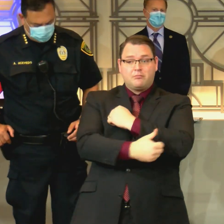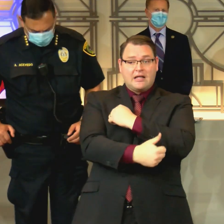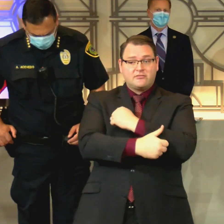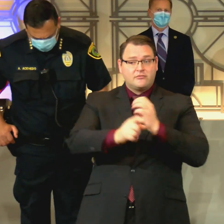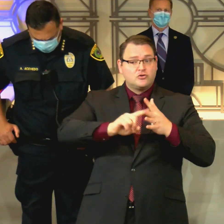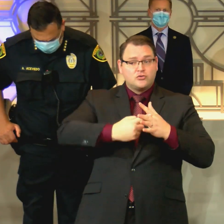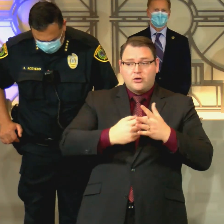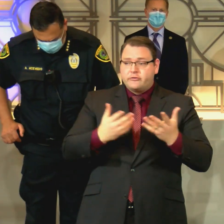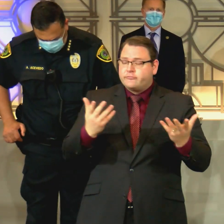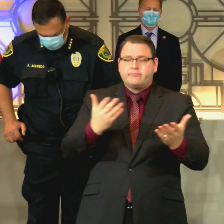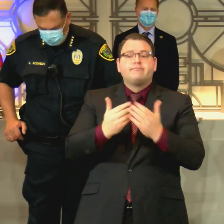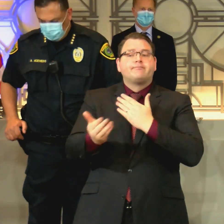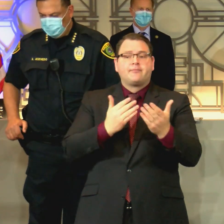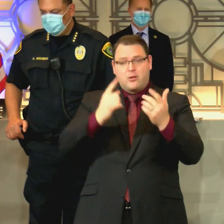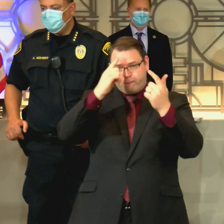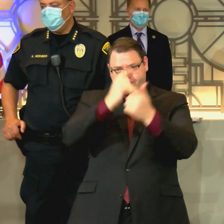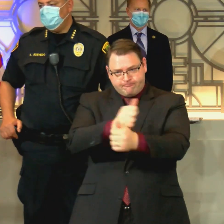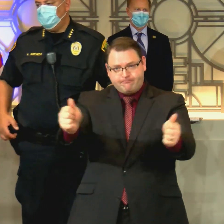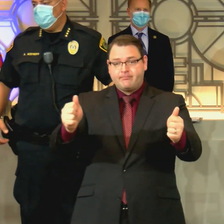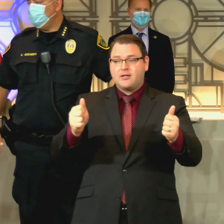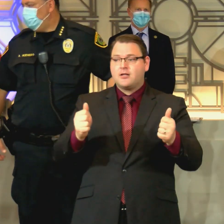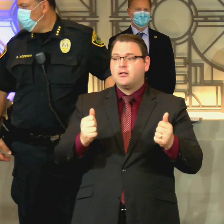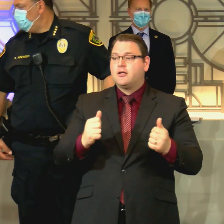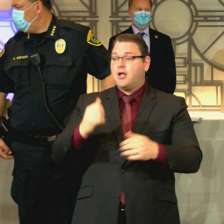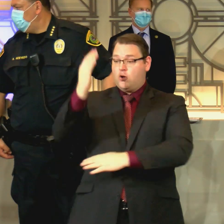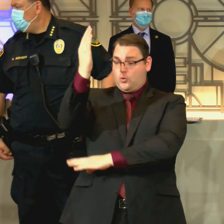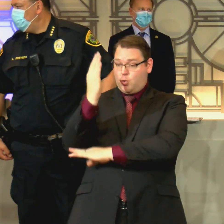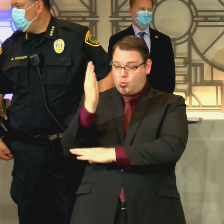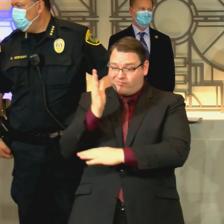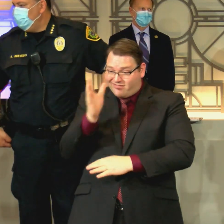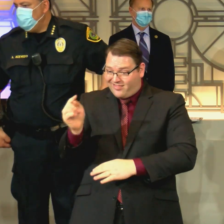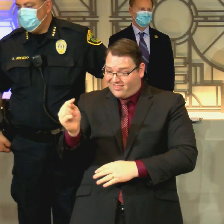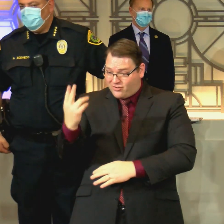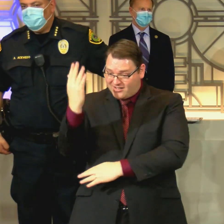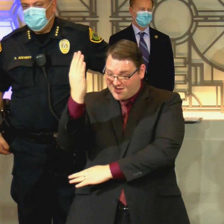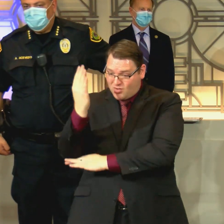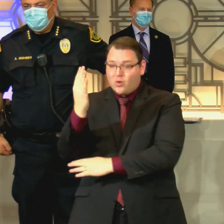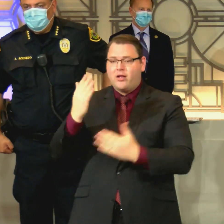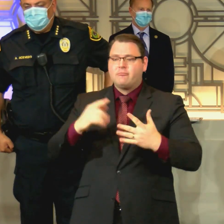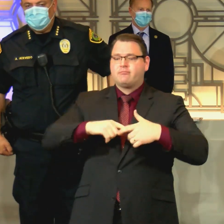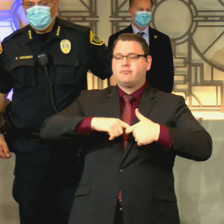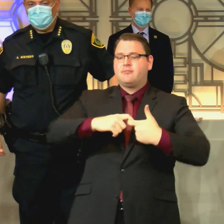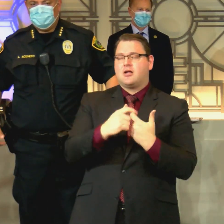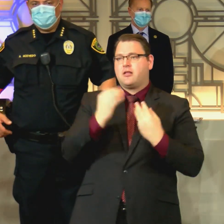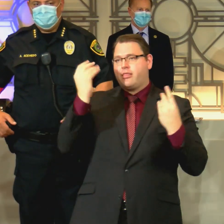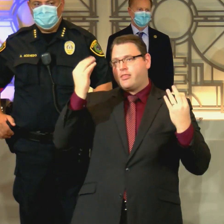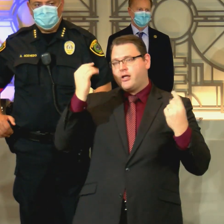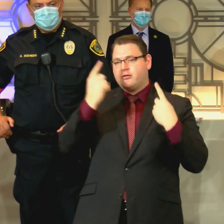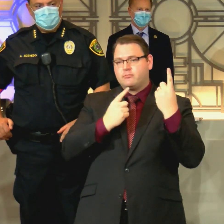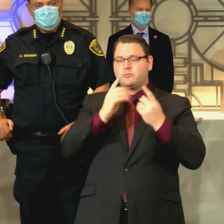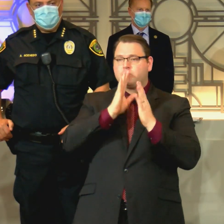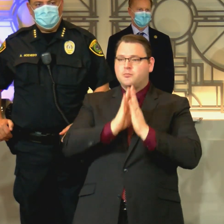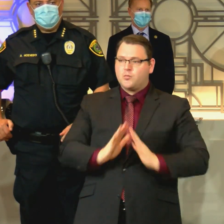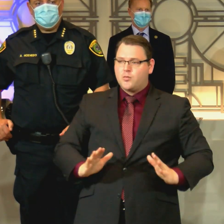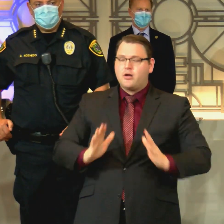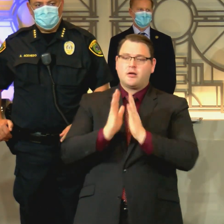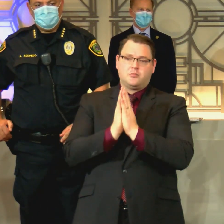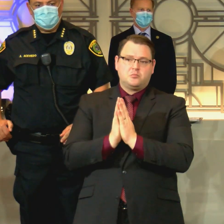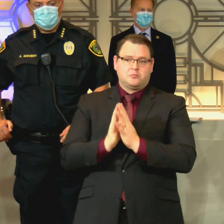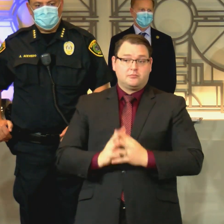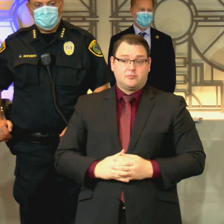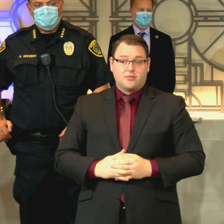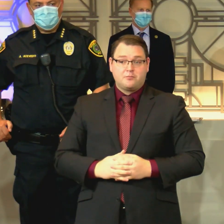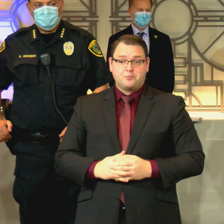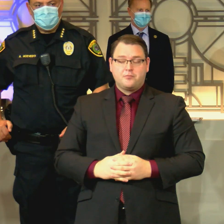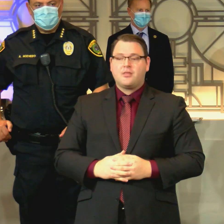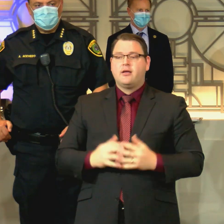So wherever you are, at noon, wherever you are, just pause and for a moment of silent prayer meditation. Now, having